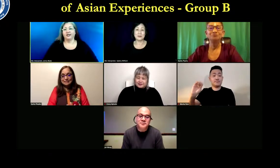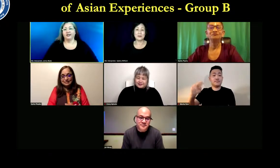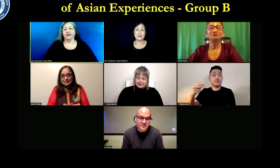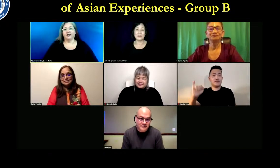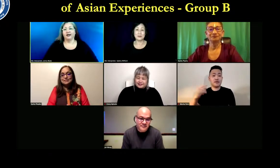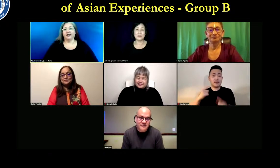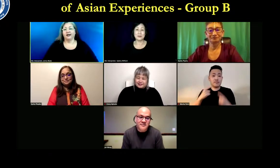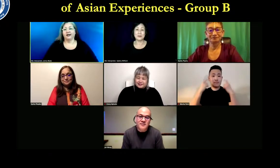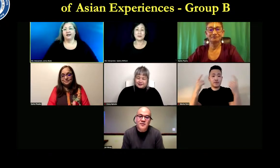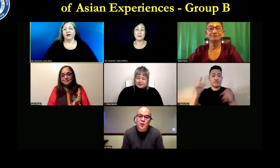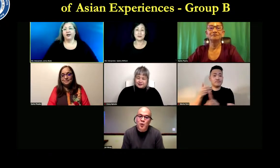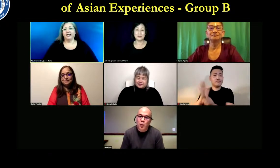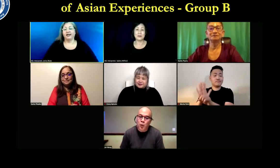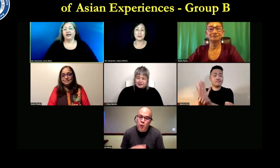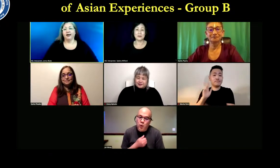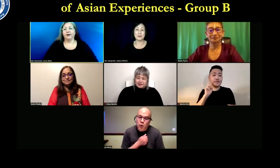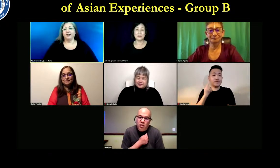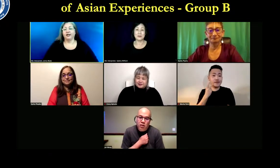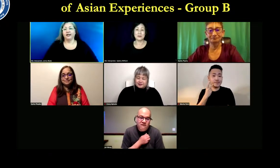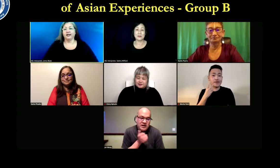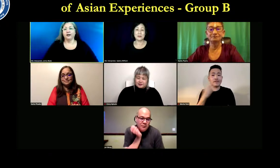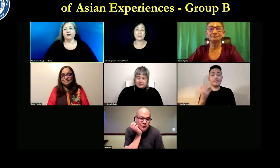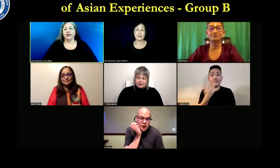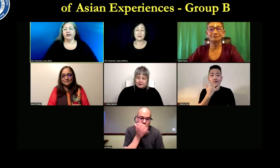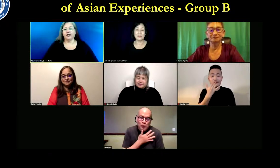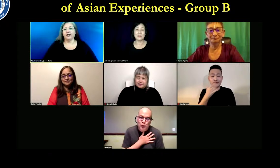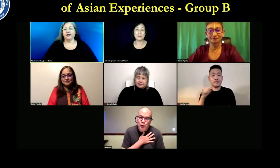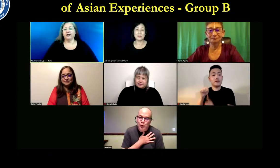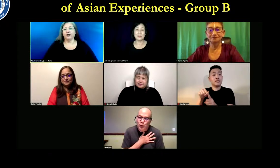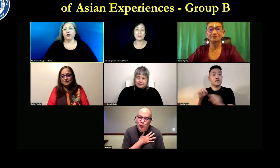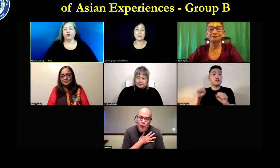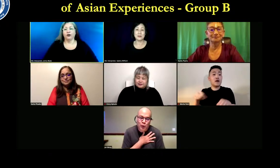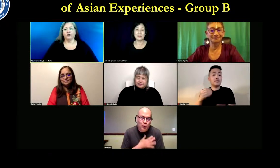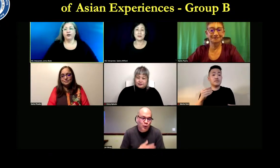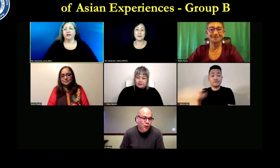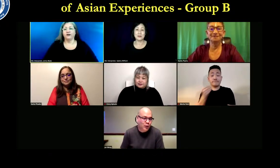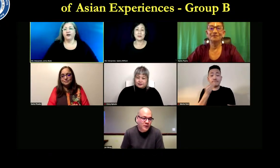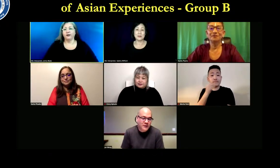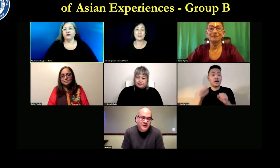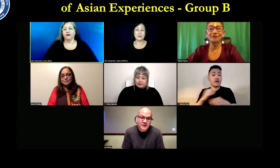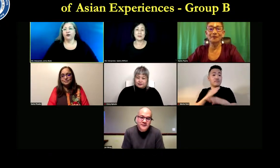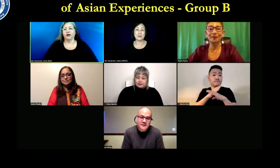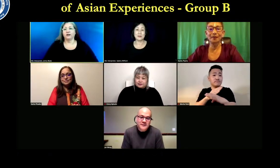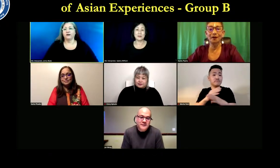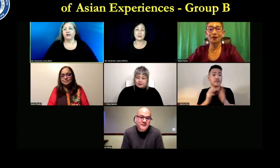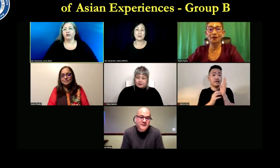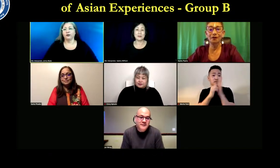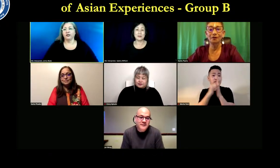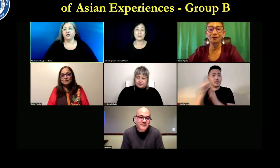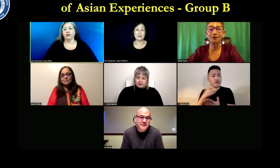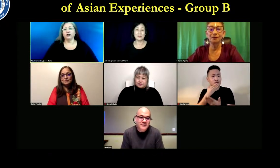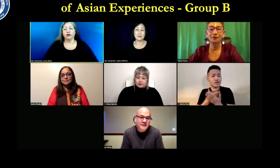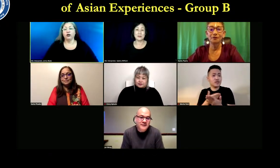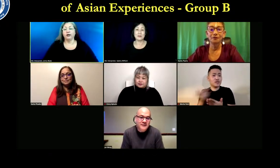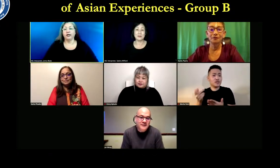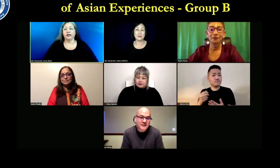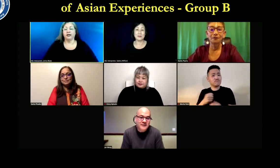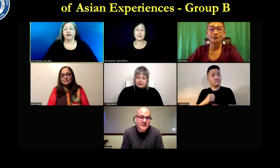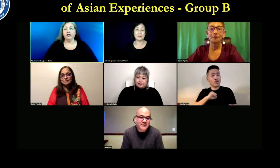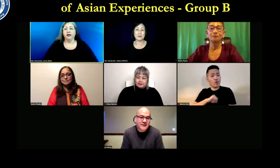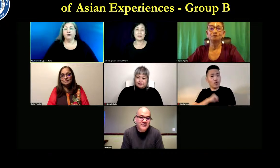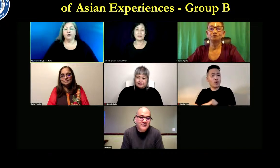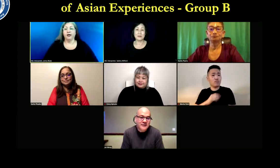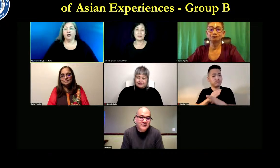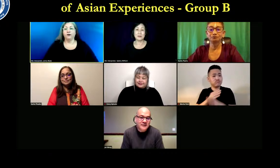which is marinated cabbage. And that's something that, you know, Korea is famous for as a vegetable dish, but you know, it